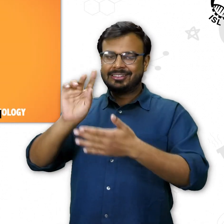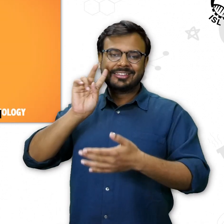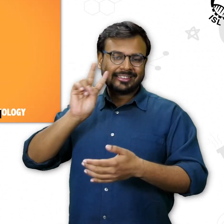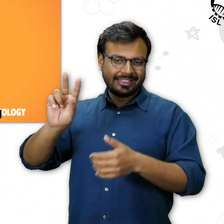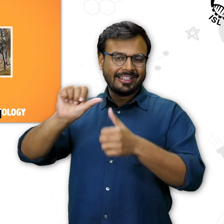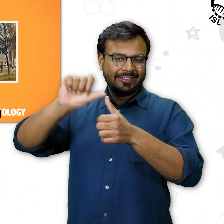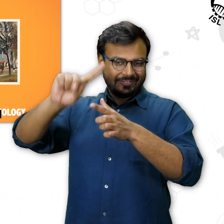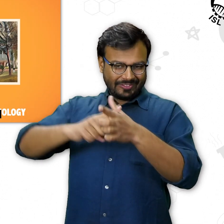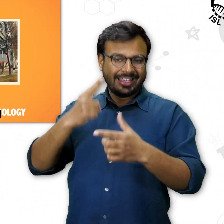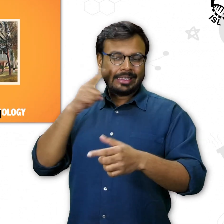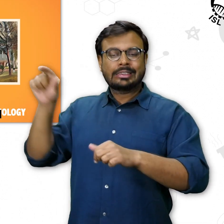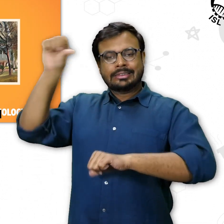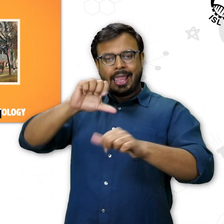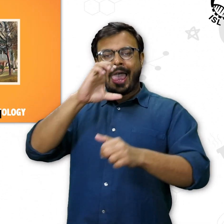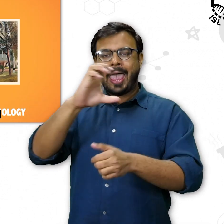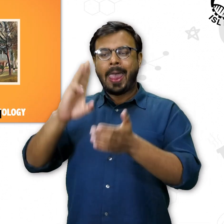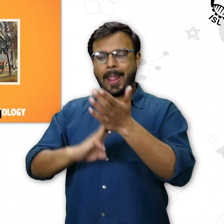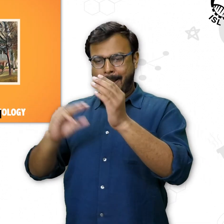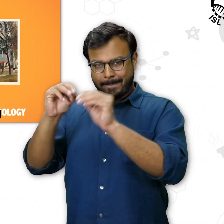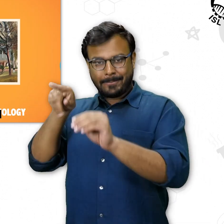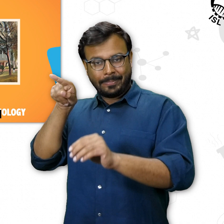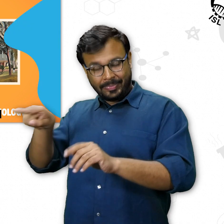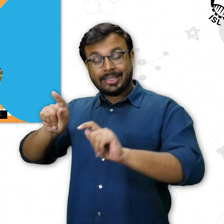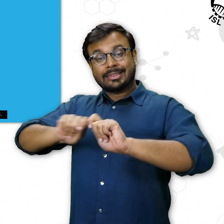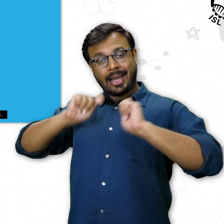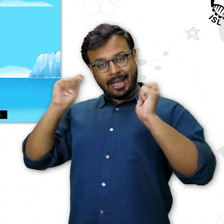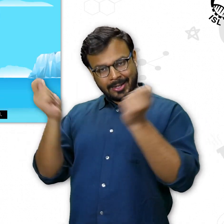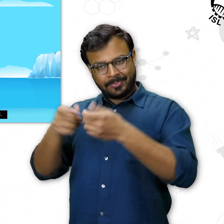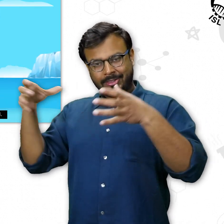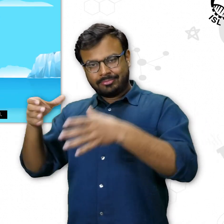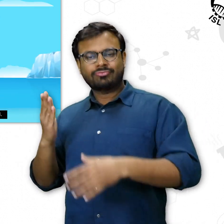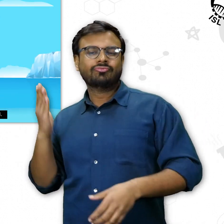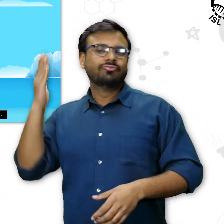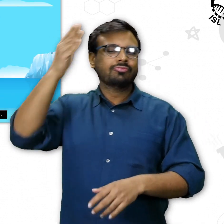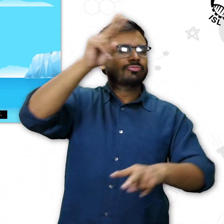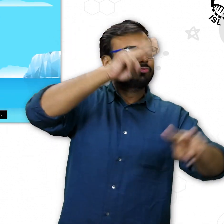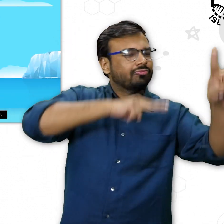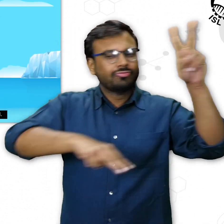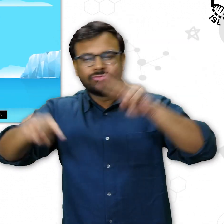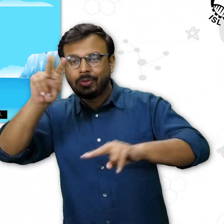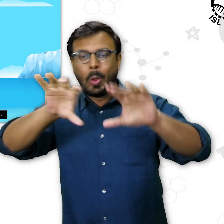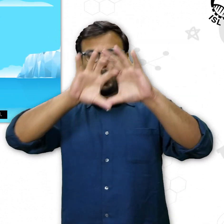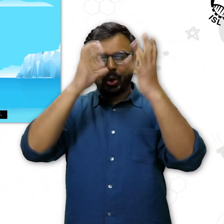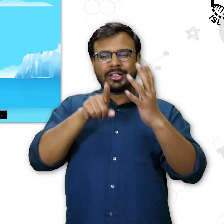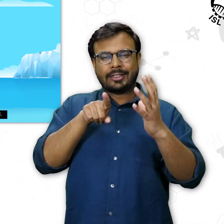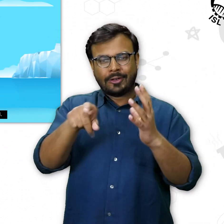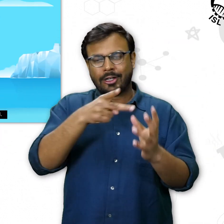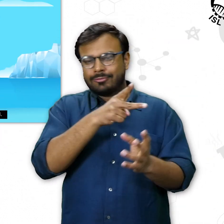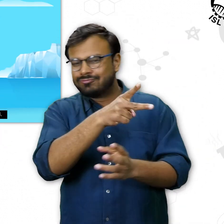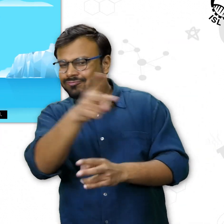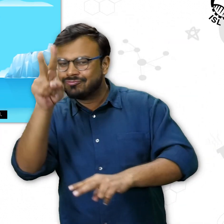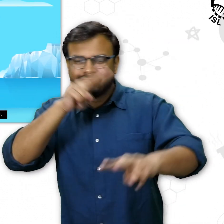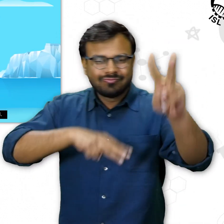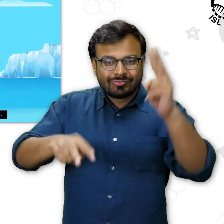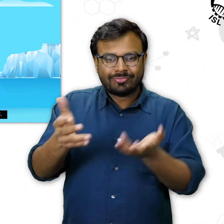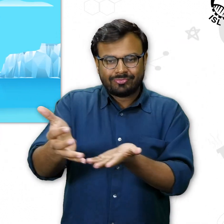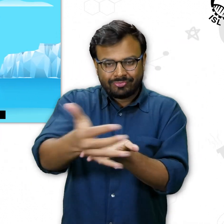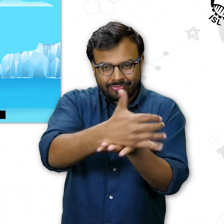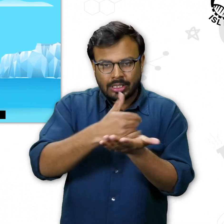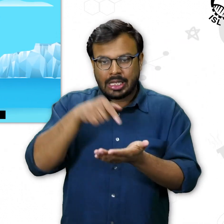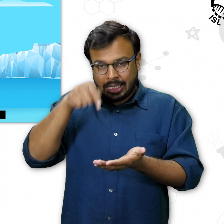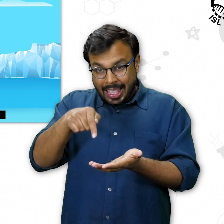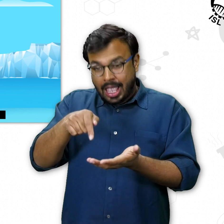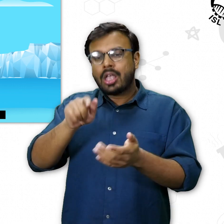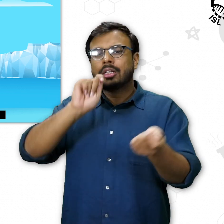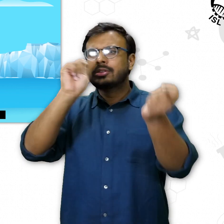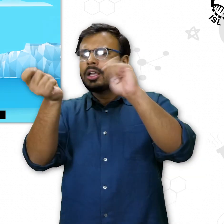Dr. Shivaji, the Center for Cellular and Molecular Biology and his team set out on a journey to explore the microbial world.